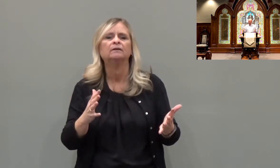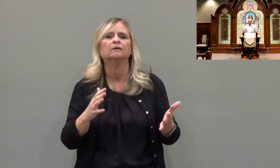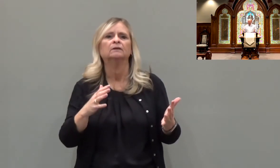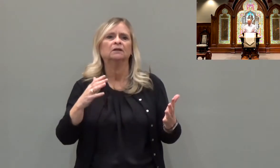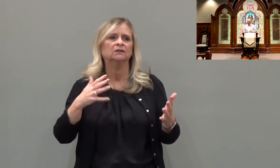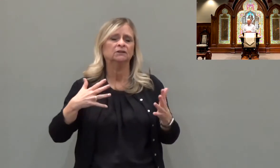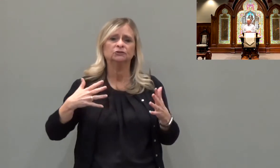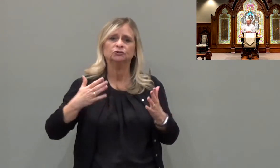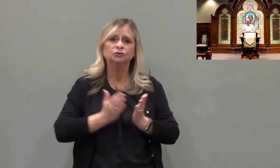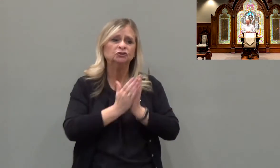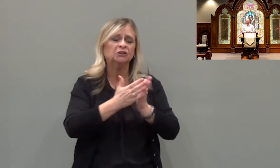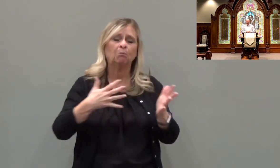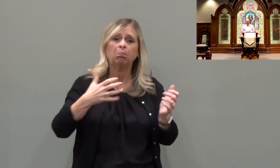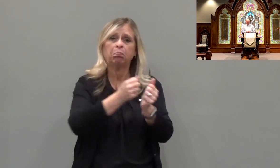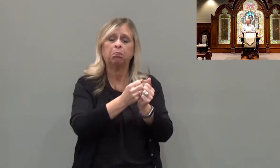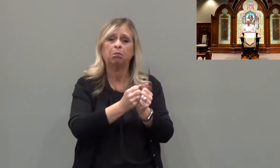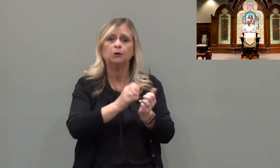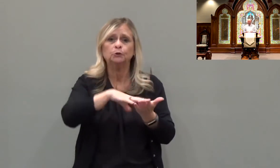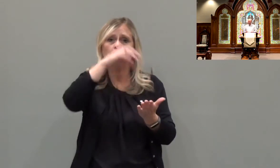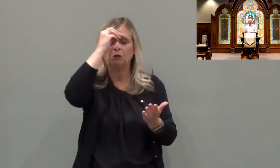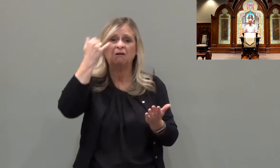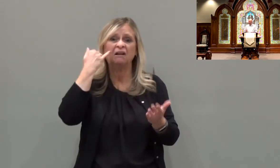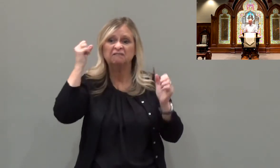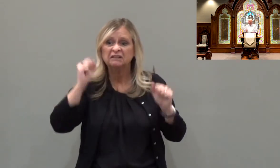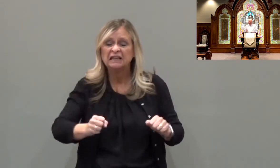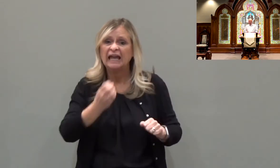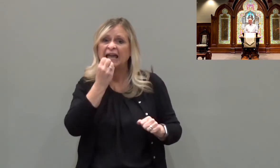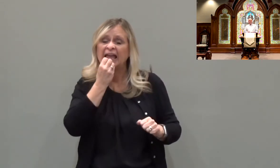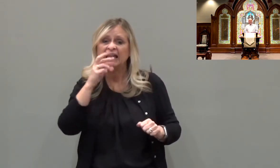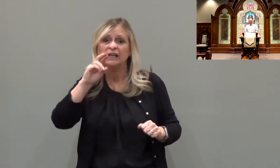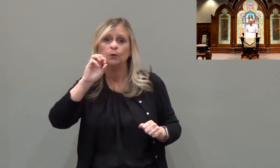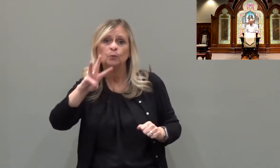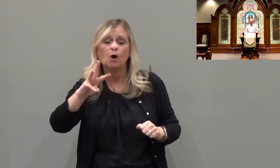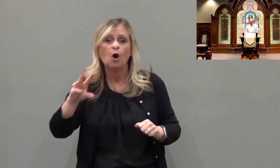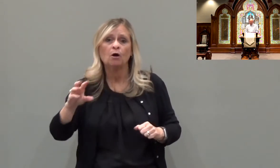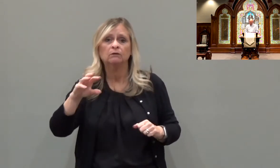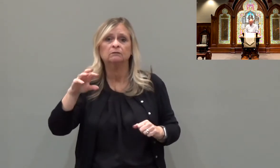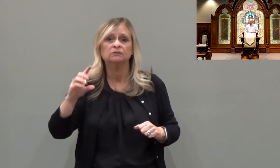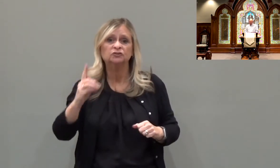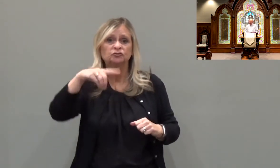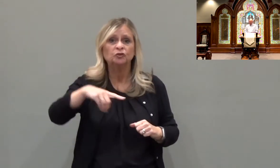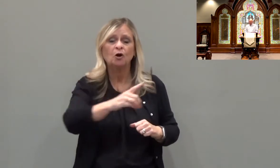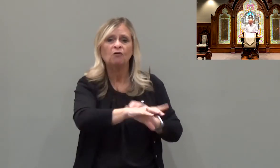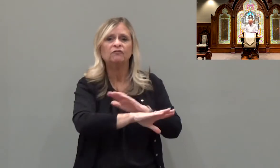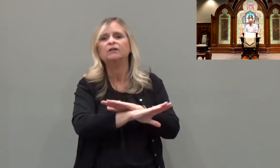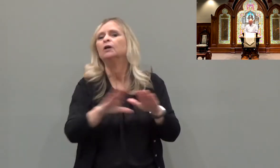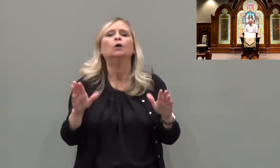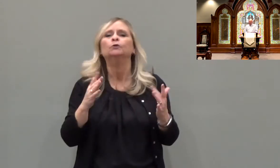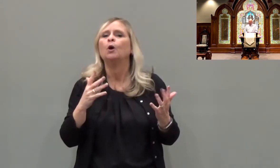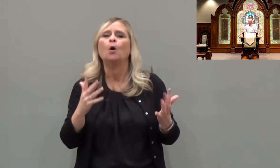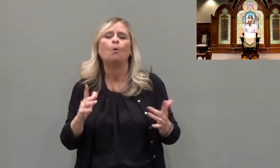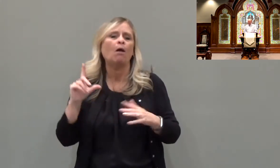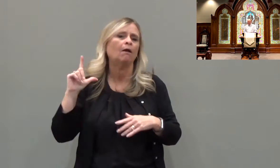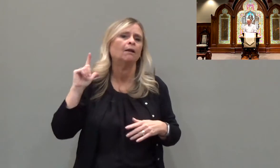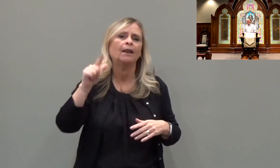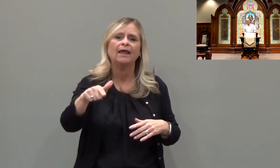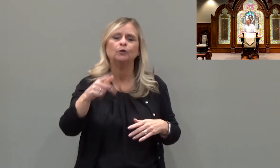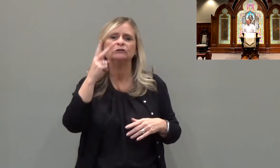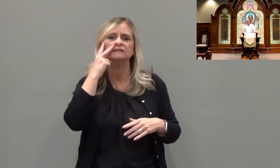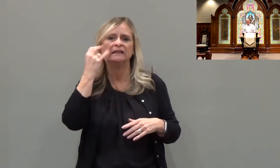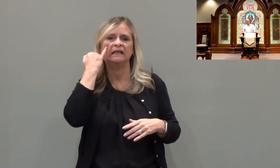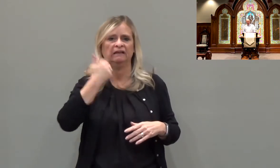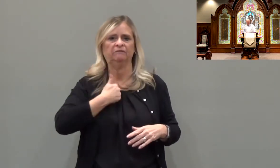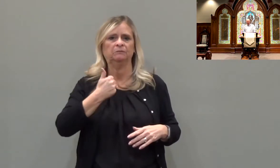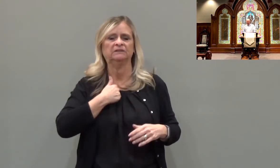can eat raw dolphin. You don't wait until you're on the Antarctic journey to become a superb